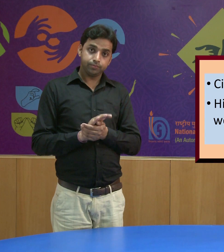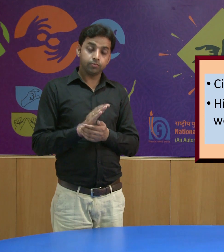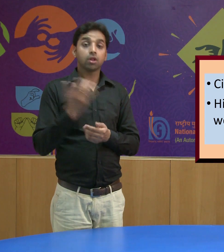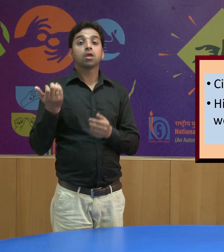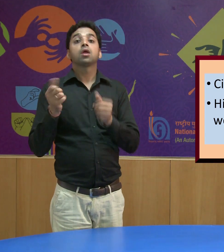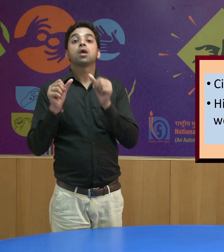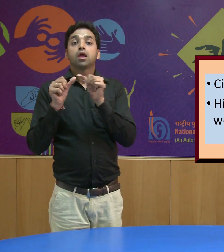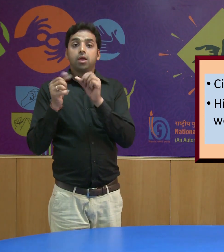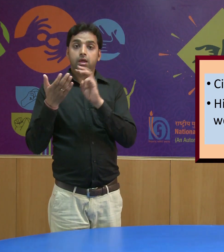Amravati,